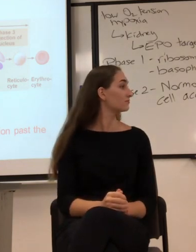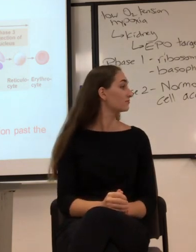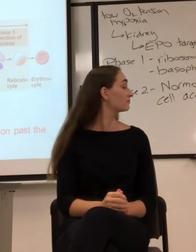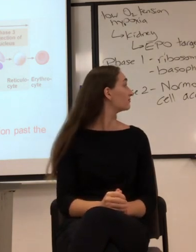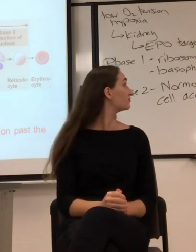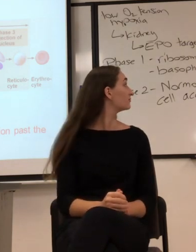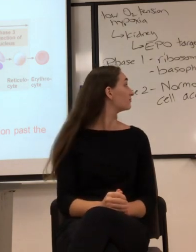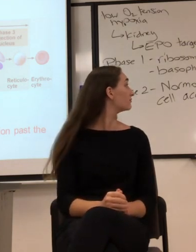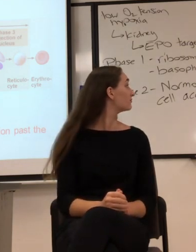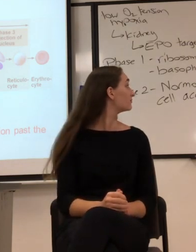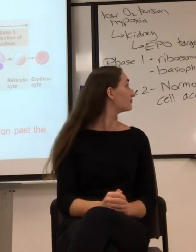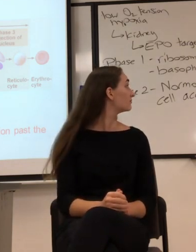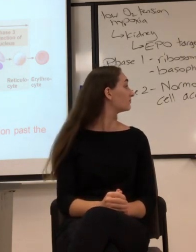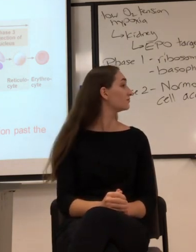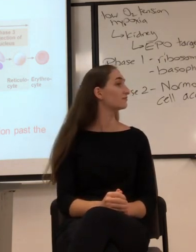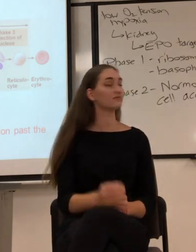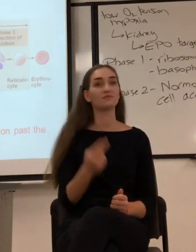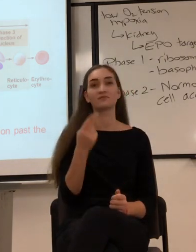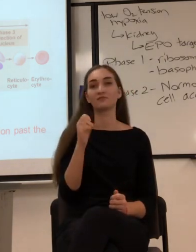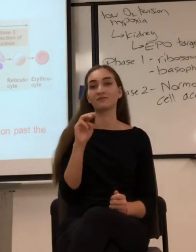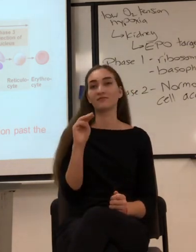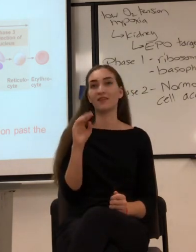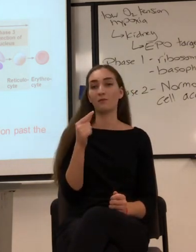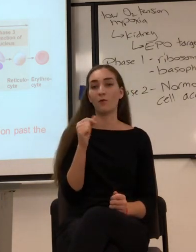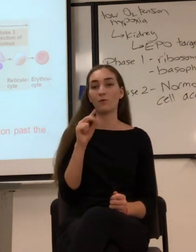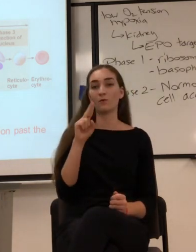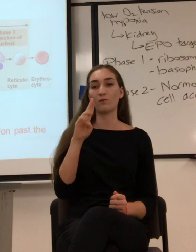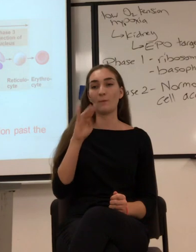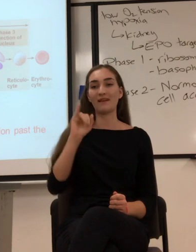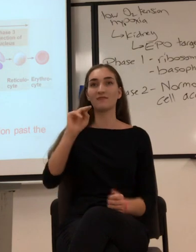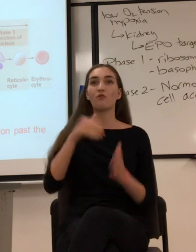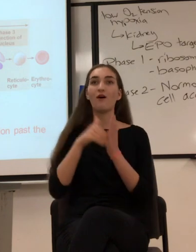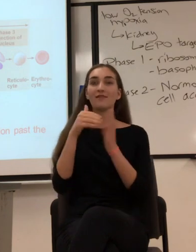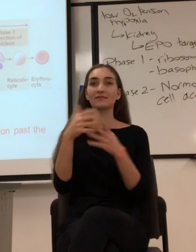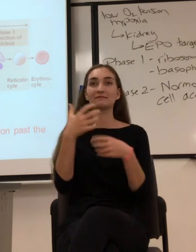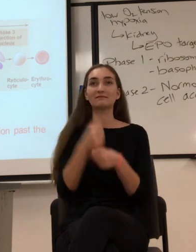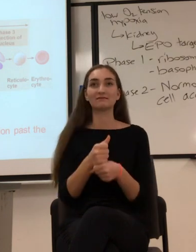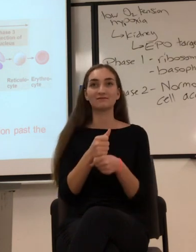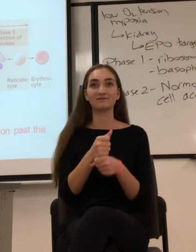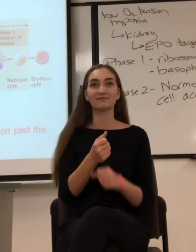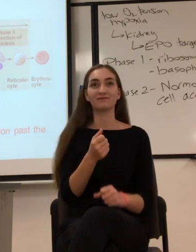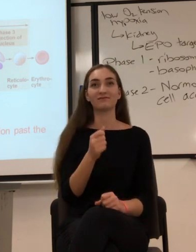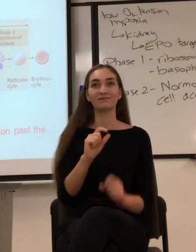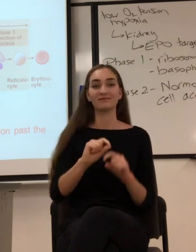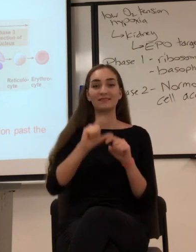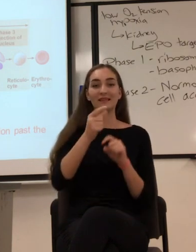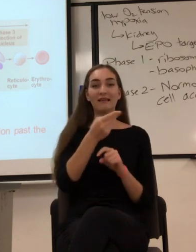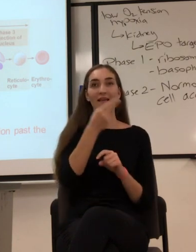is often abbreviated capital H, lowercase b.